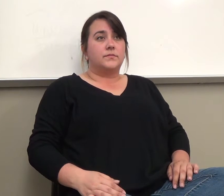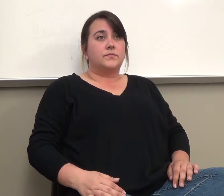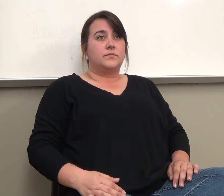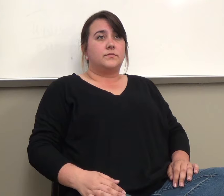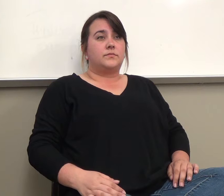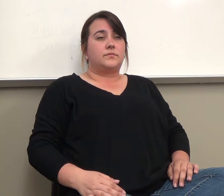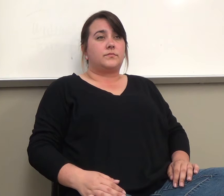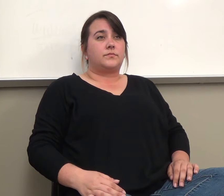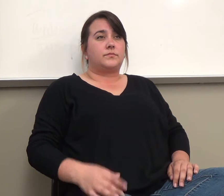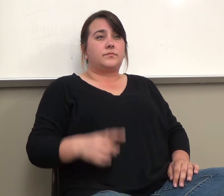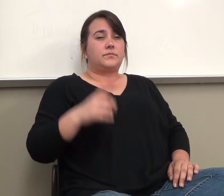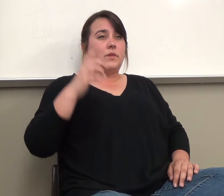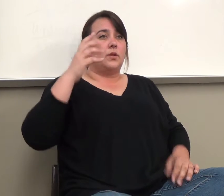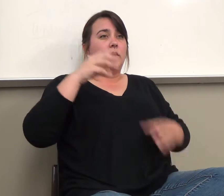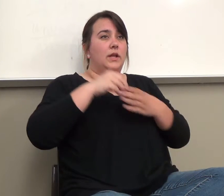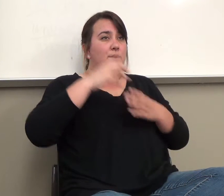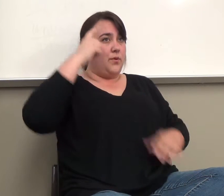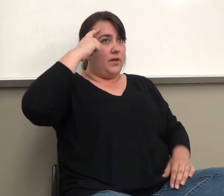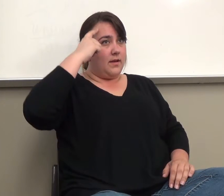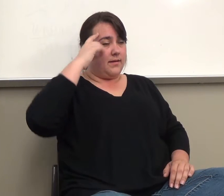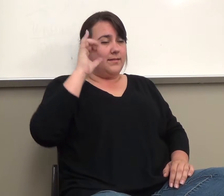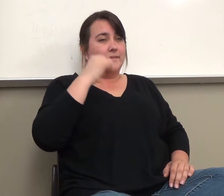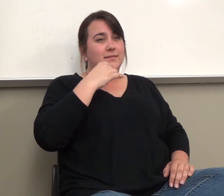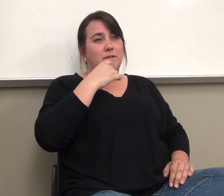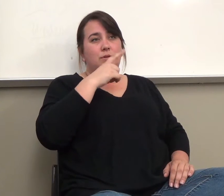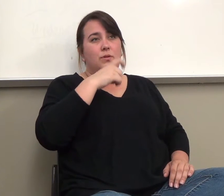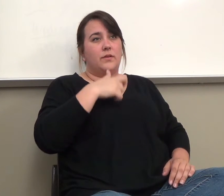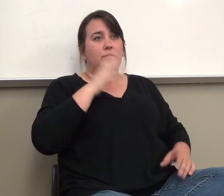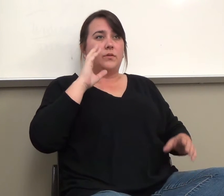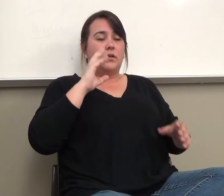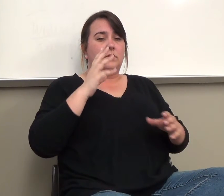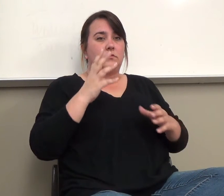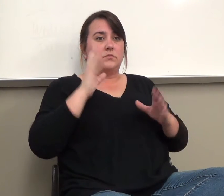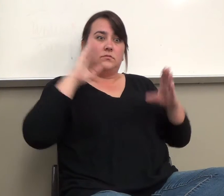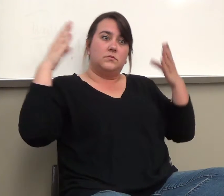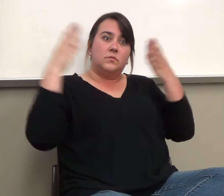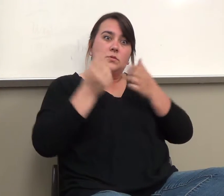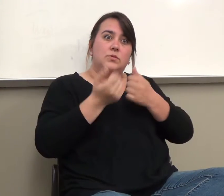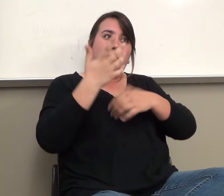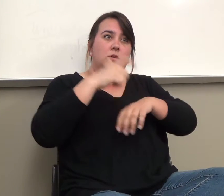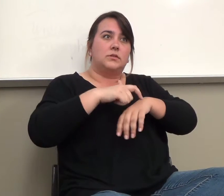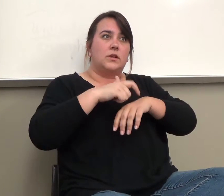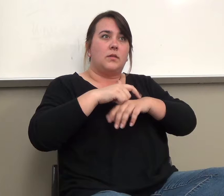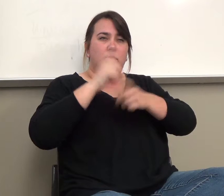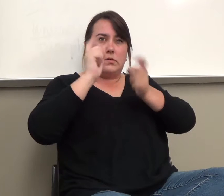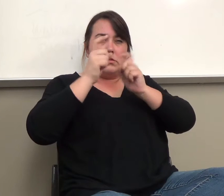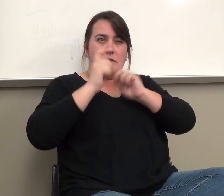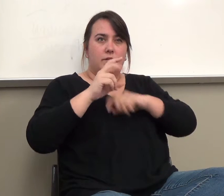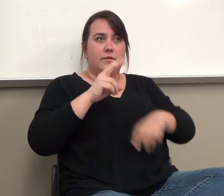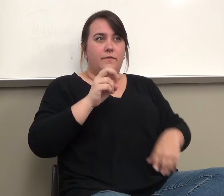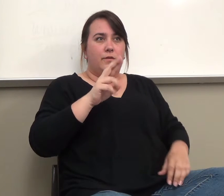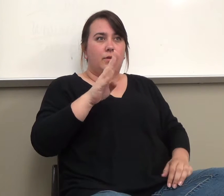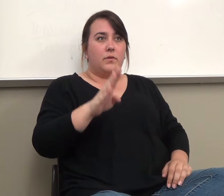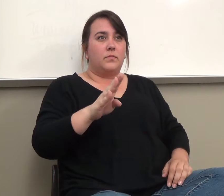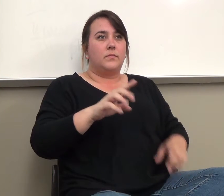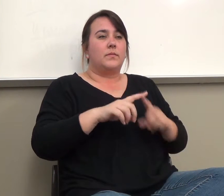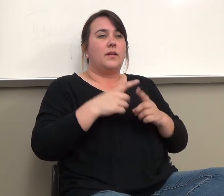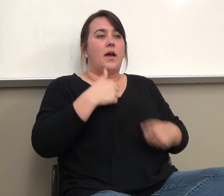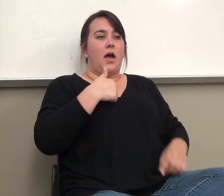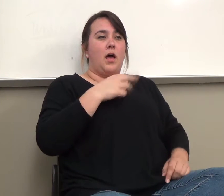to, in your head, and like I said, we don't have to spend too much time doing it, you're conjugating that verb. I rule, you rule, he,